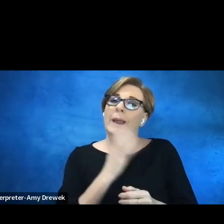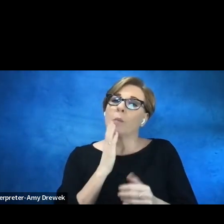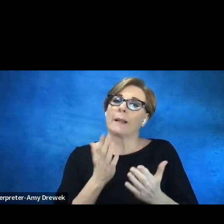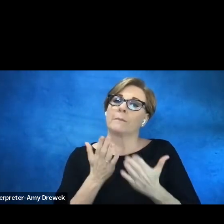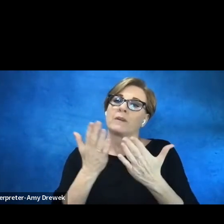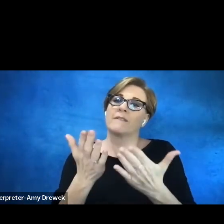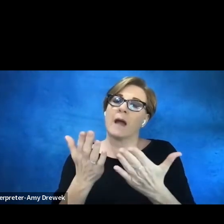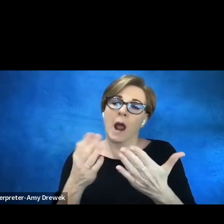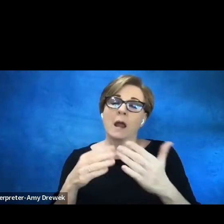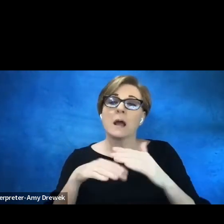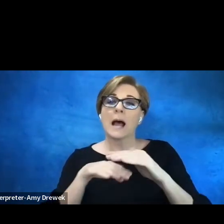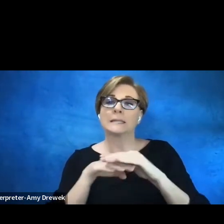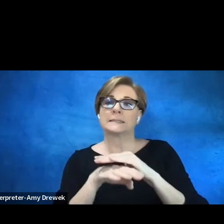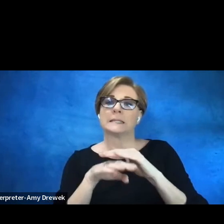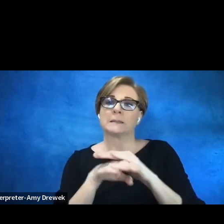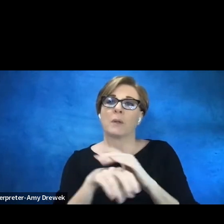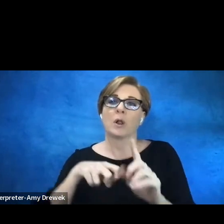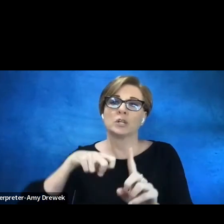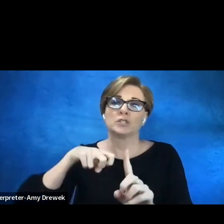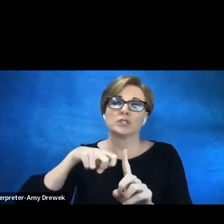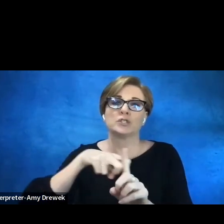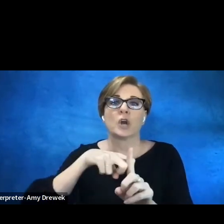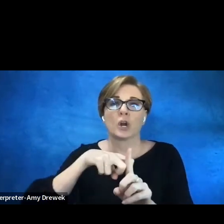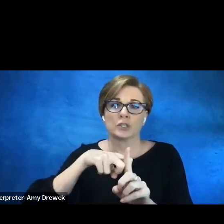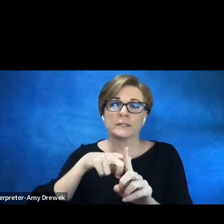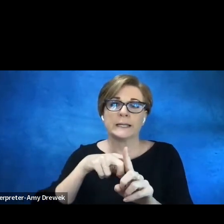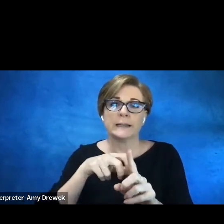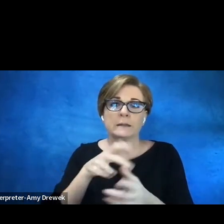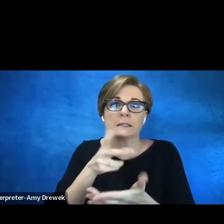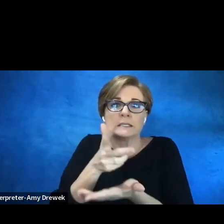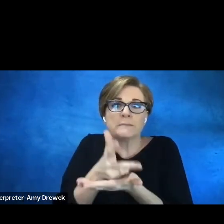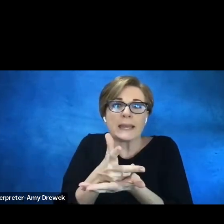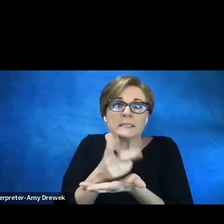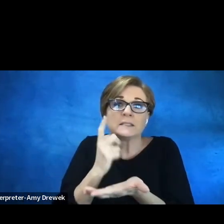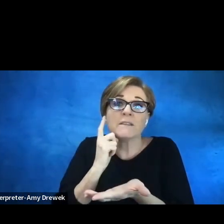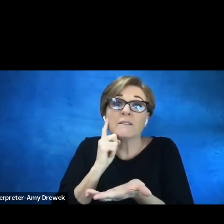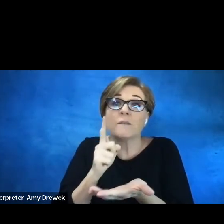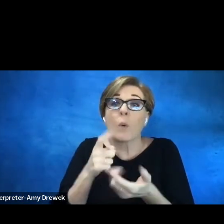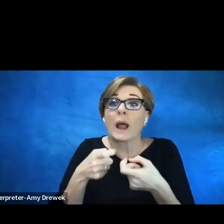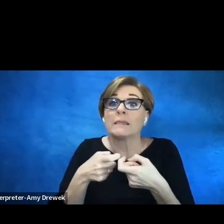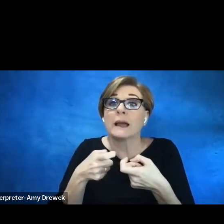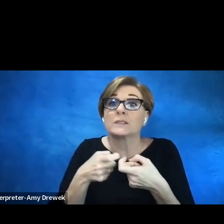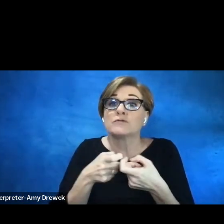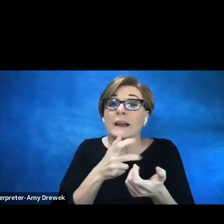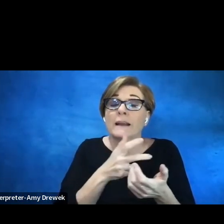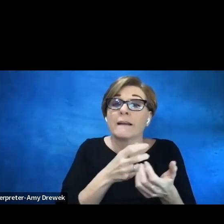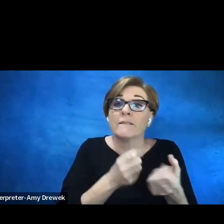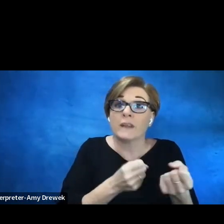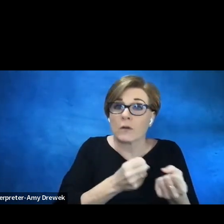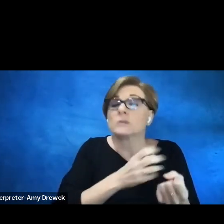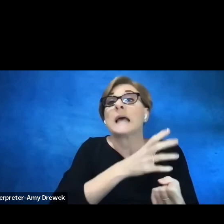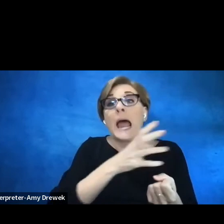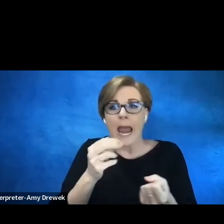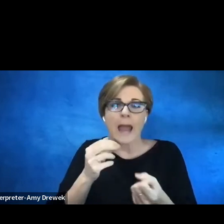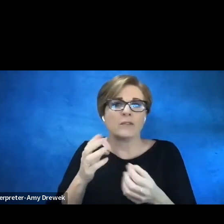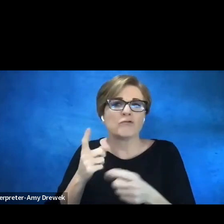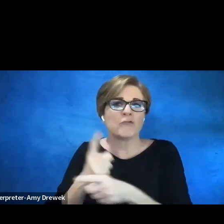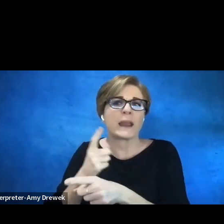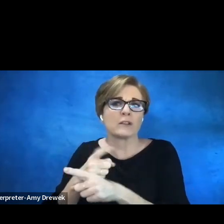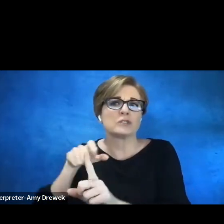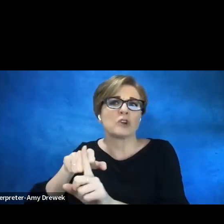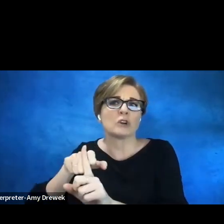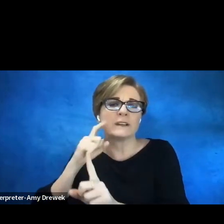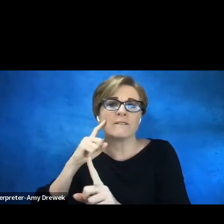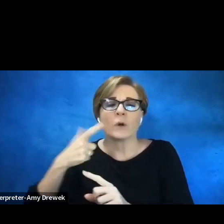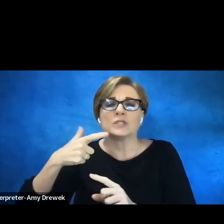charging spaces for electric vehicles, along with regular charging spaces for our GSA, or